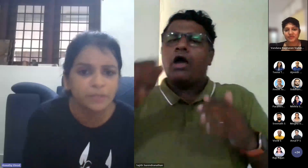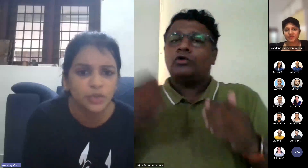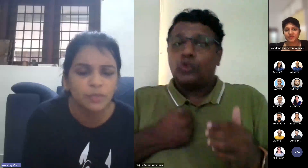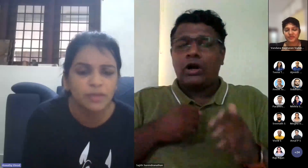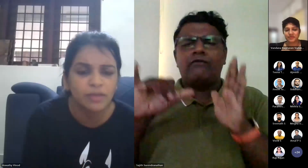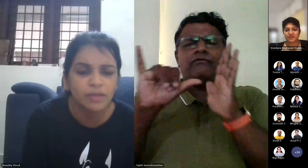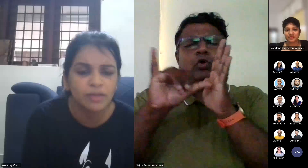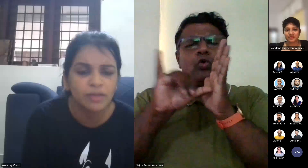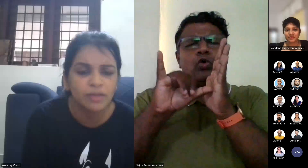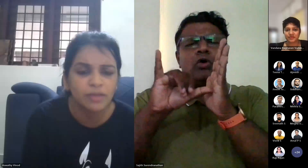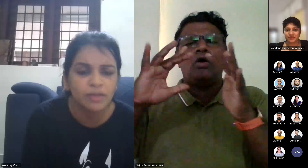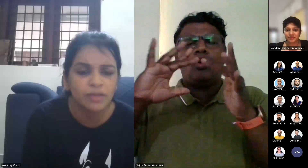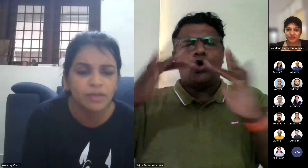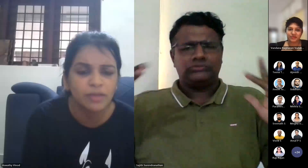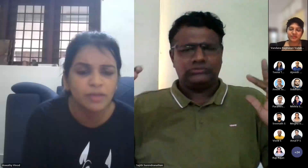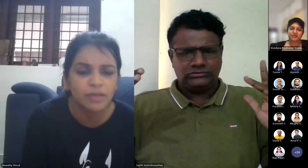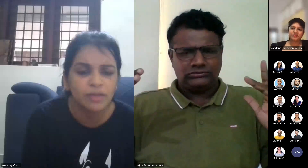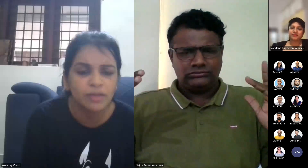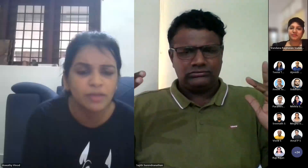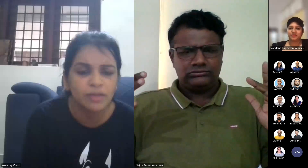new people, new